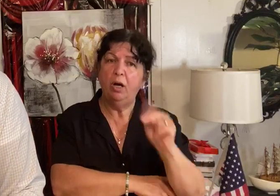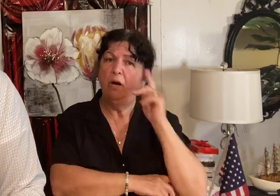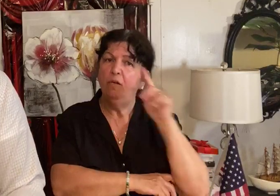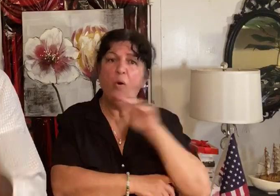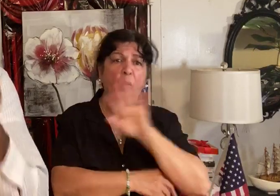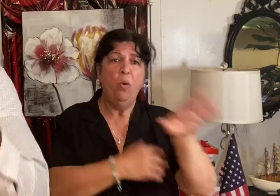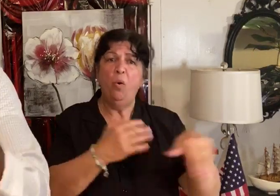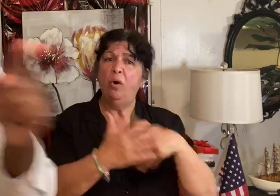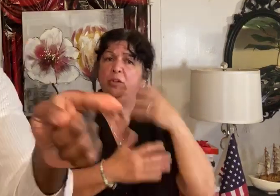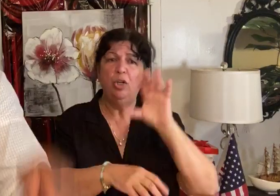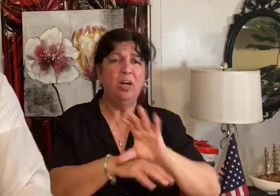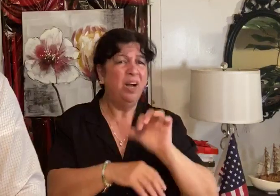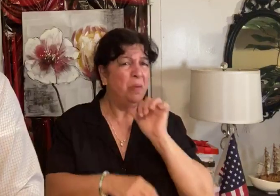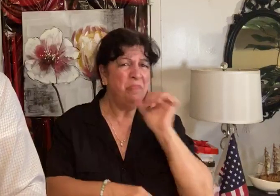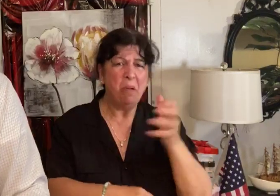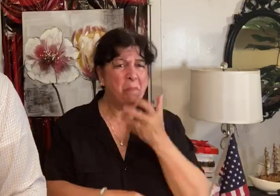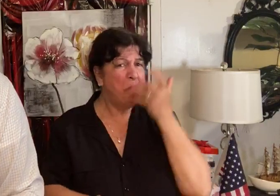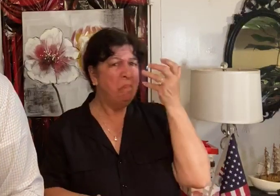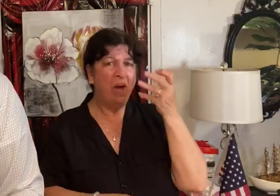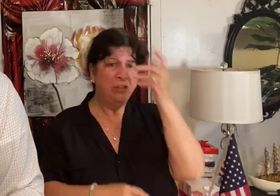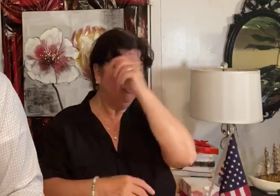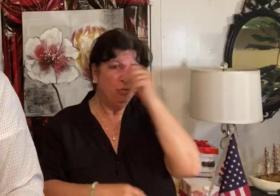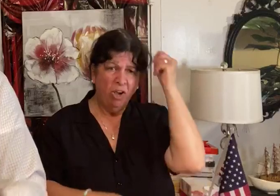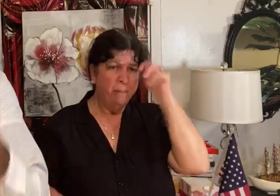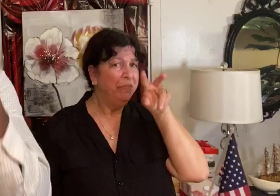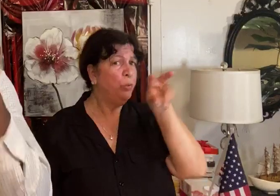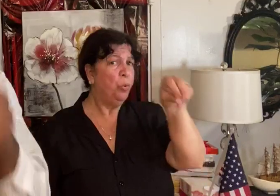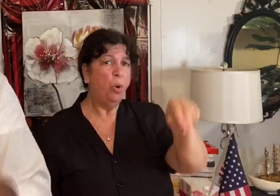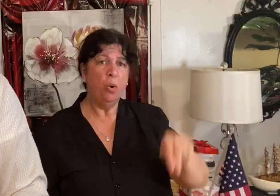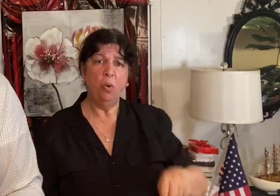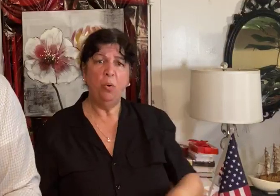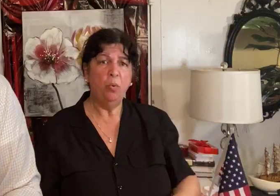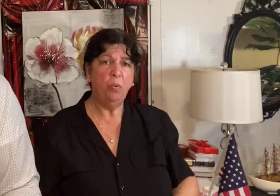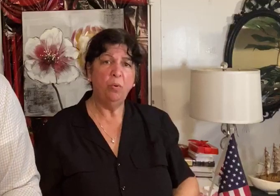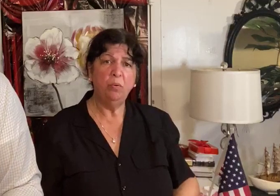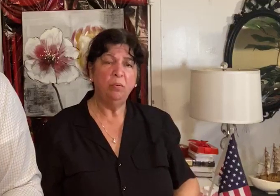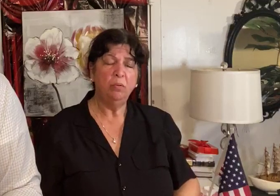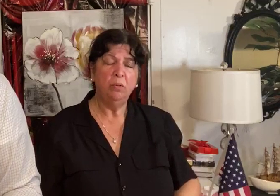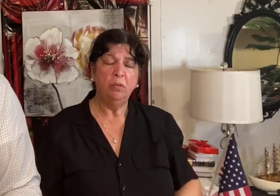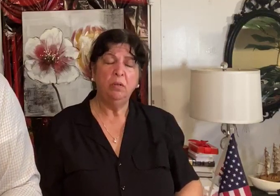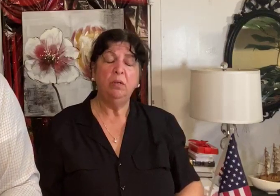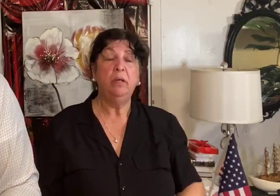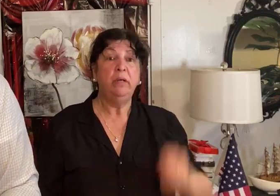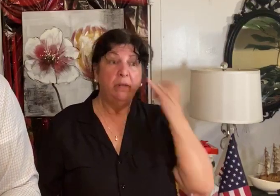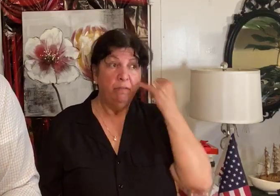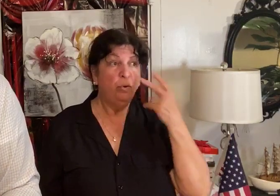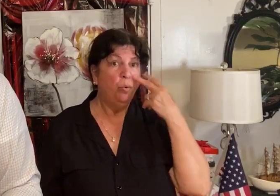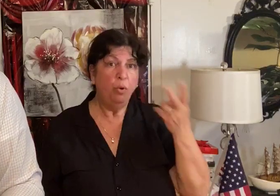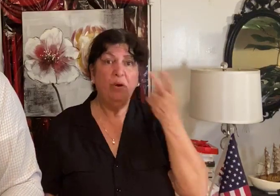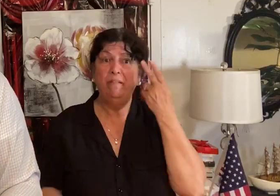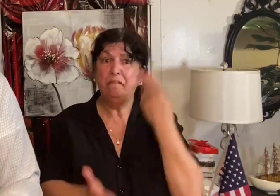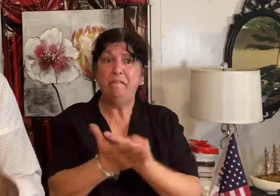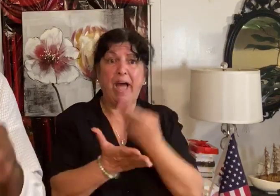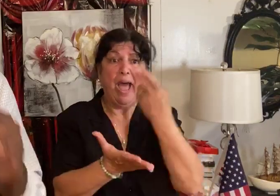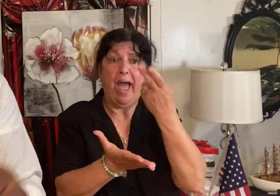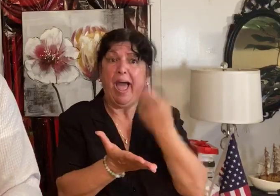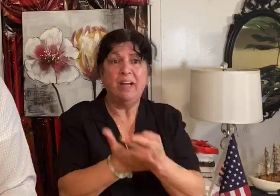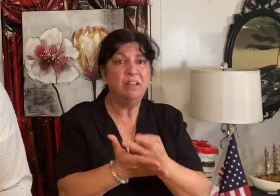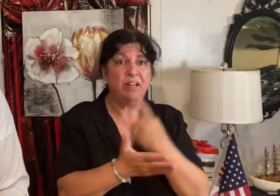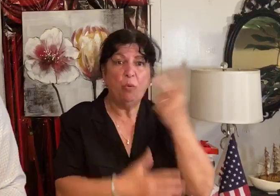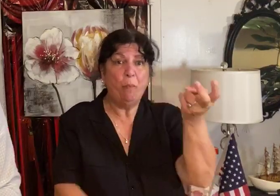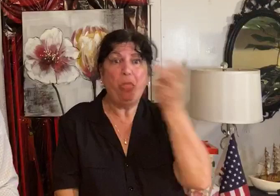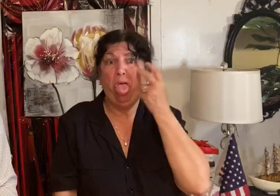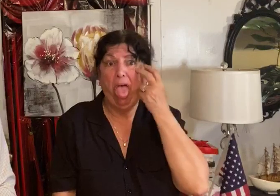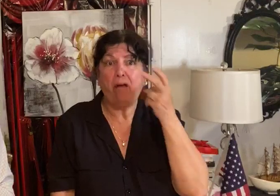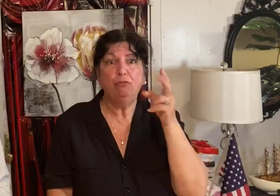no, I'm not angry at him for doing it. No, I don't think it's a problem. And if you look at the facts, and if you're not so blinded